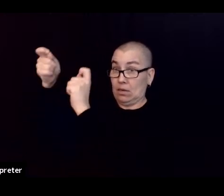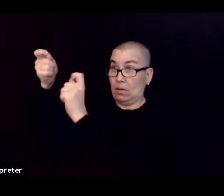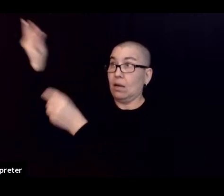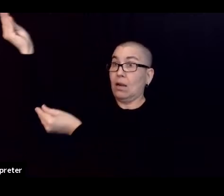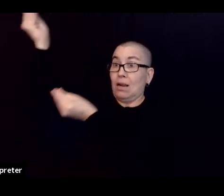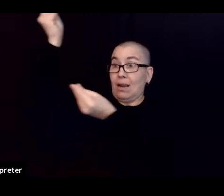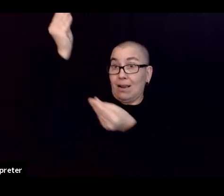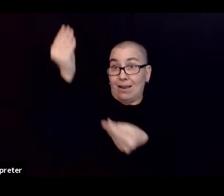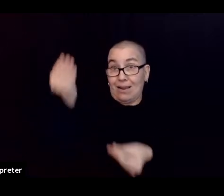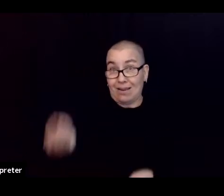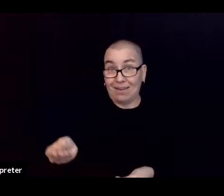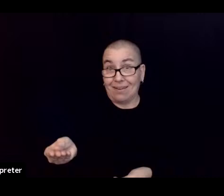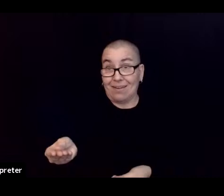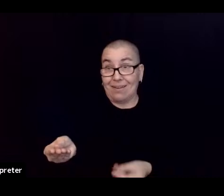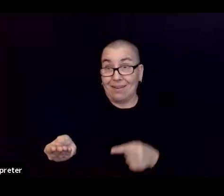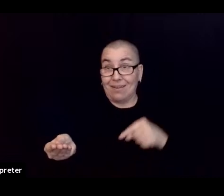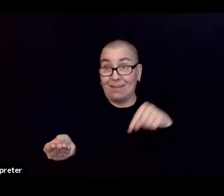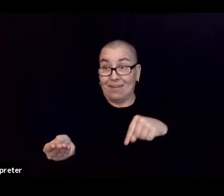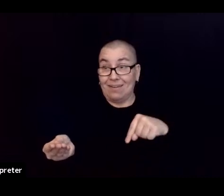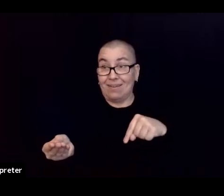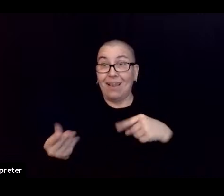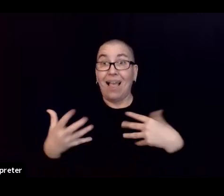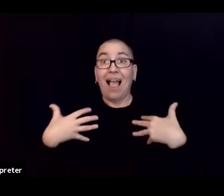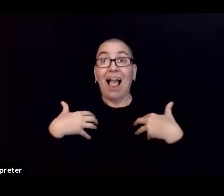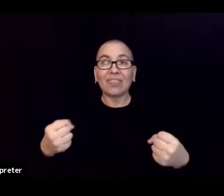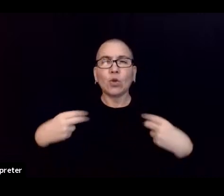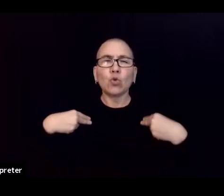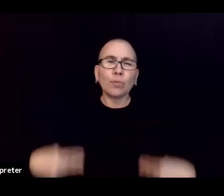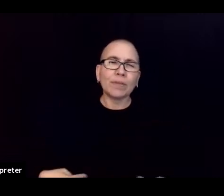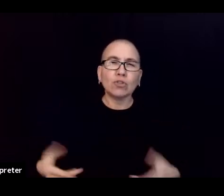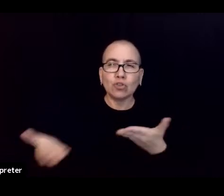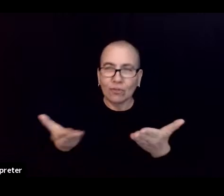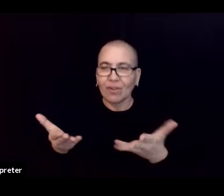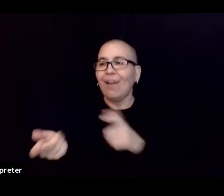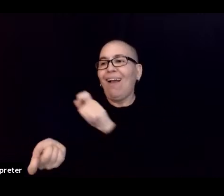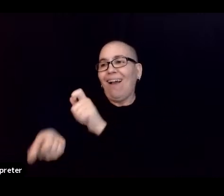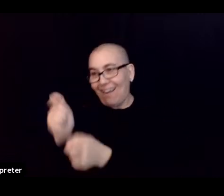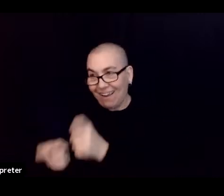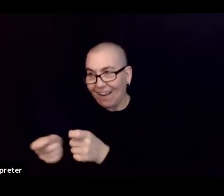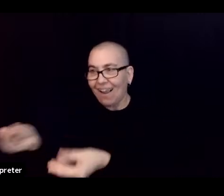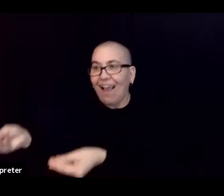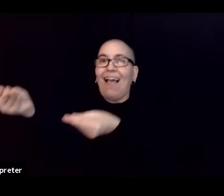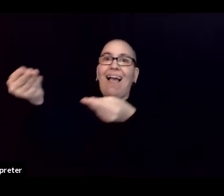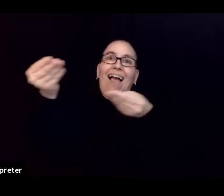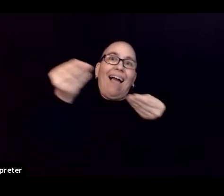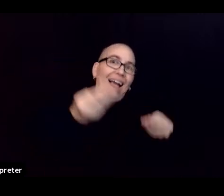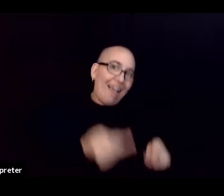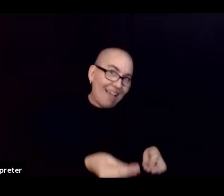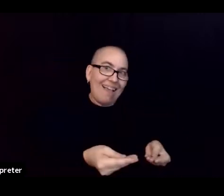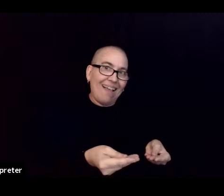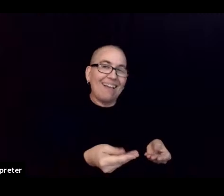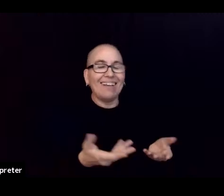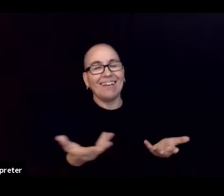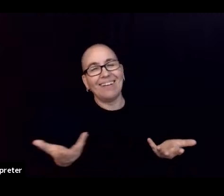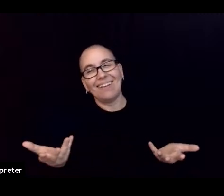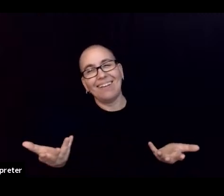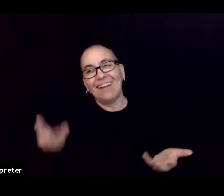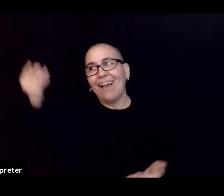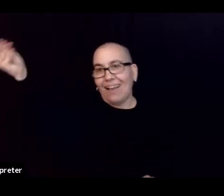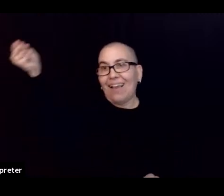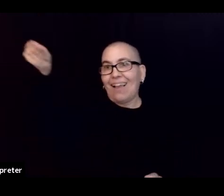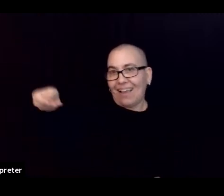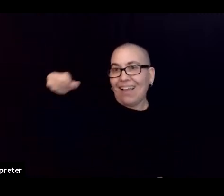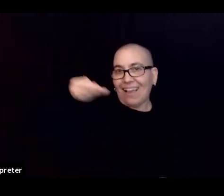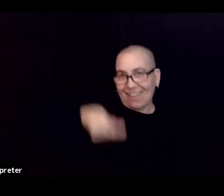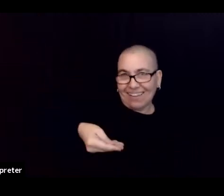CMS, follows with. Right, and we reached out to CMS because we're equally eager,